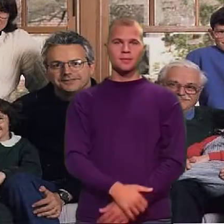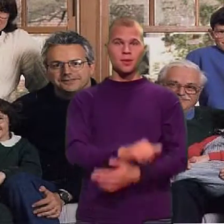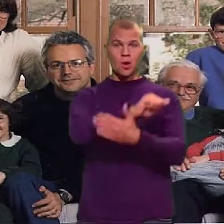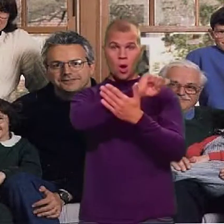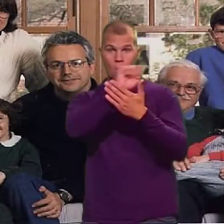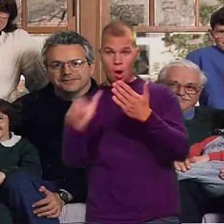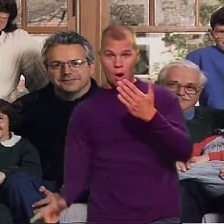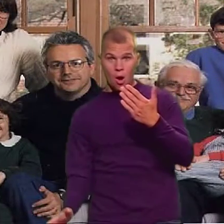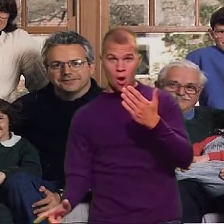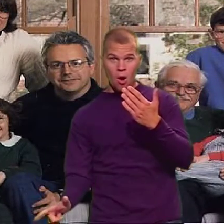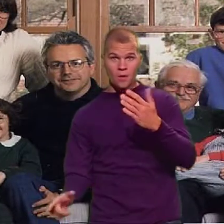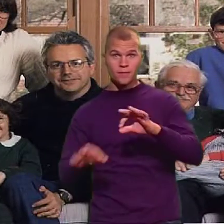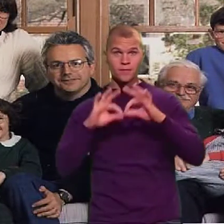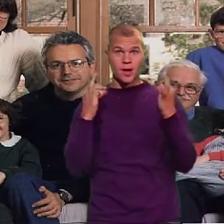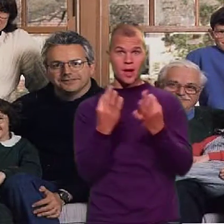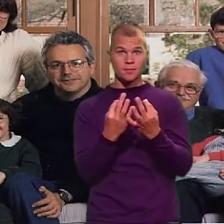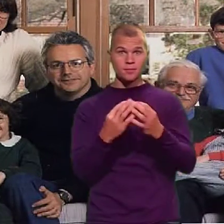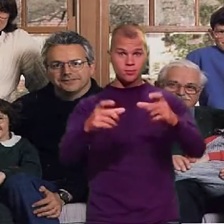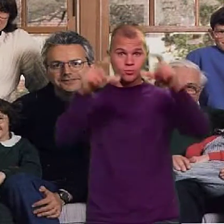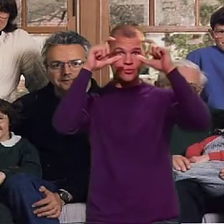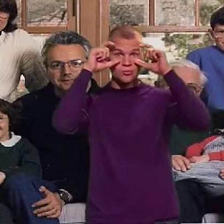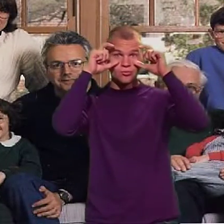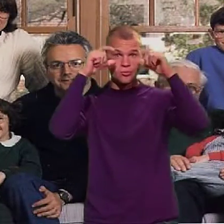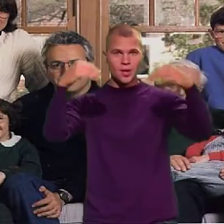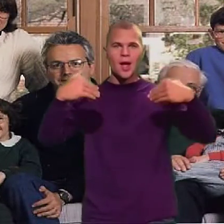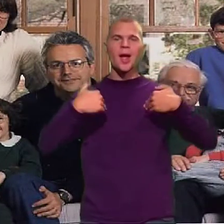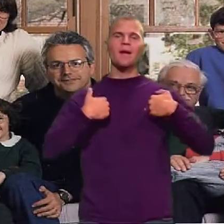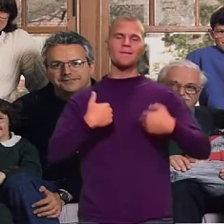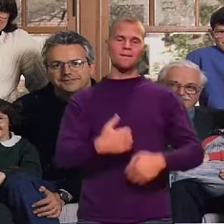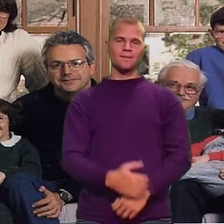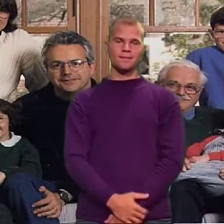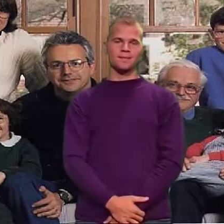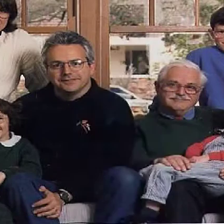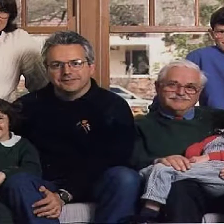My whole family wears glasses.